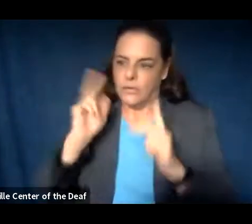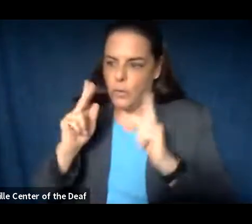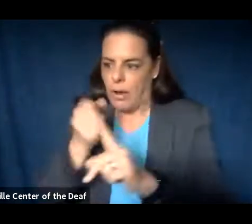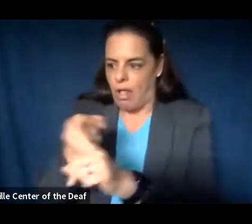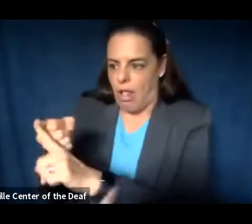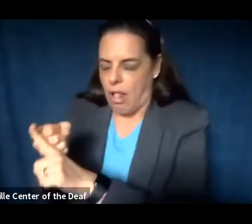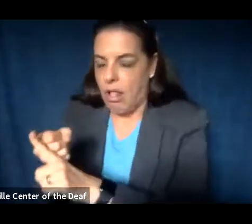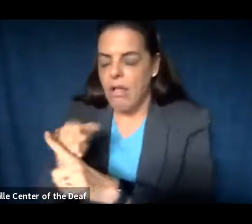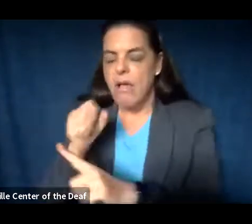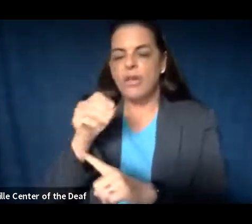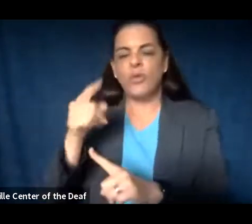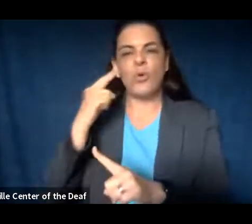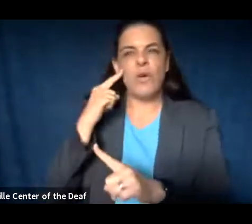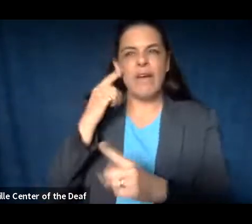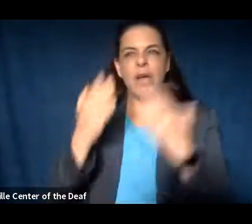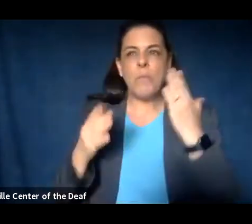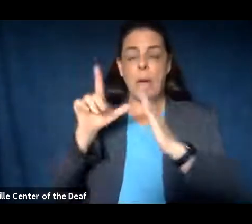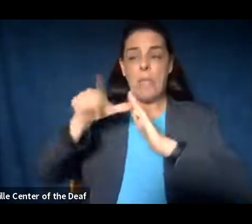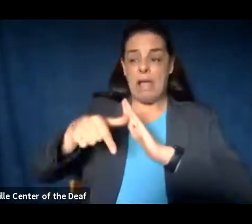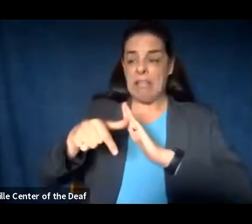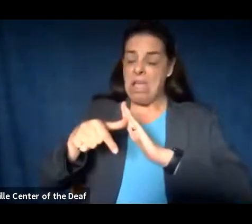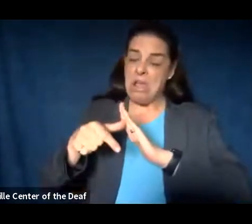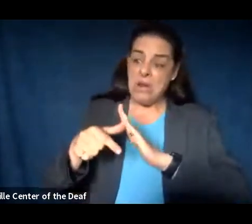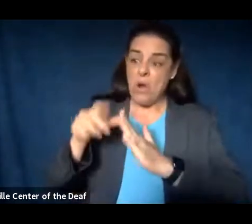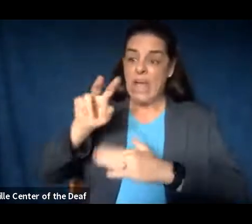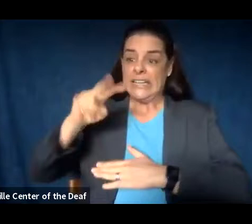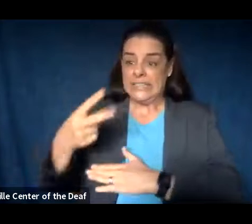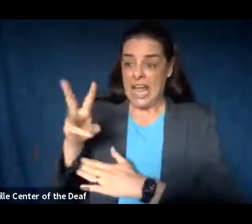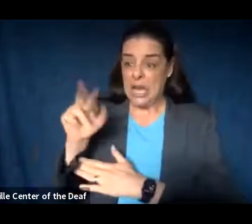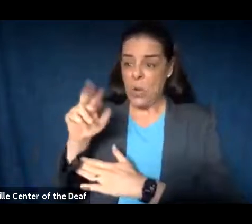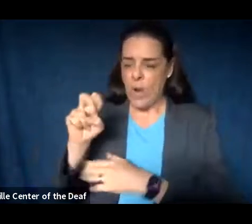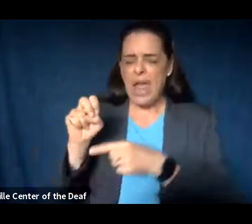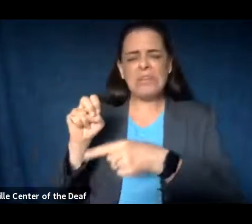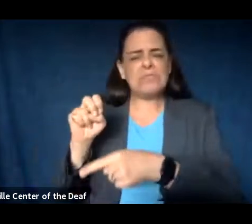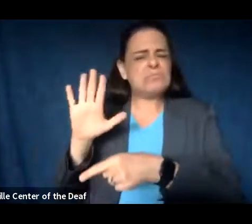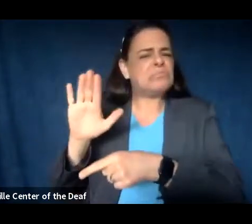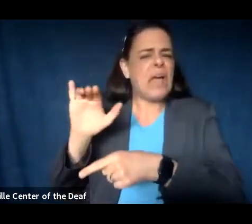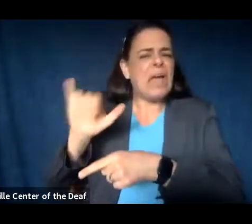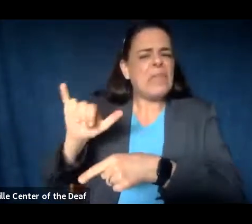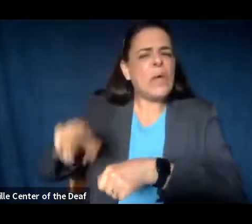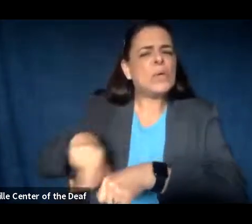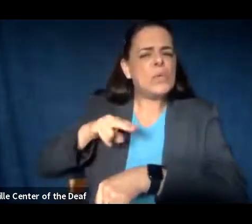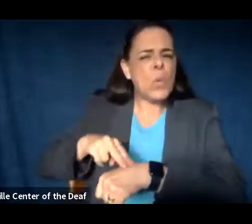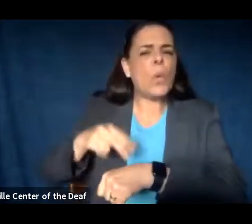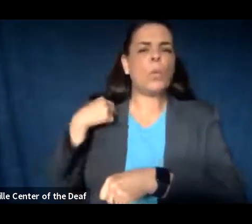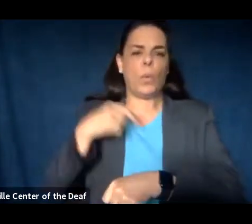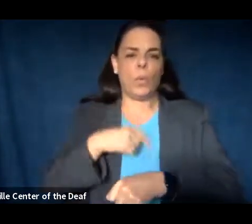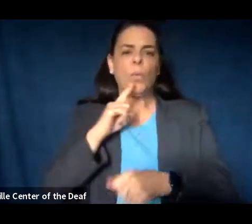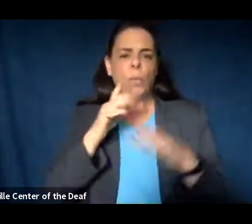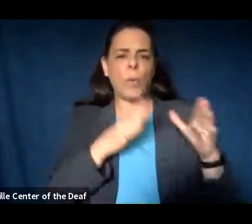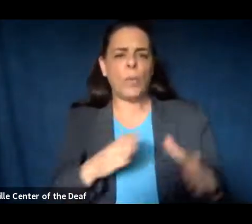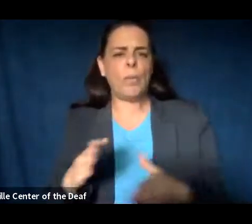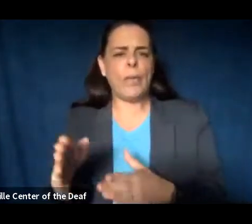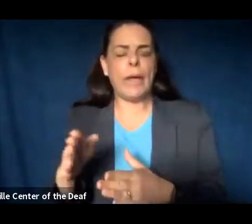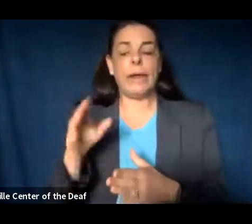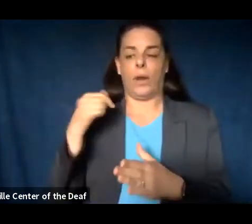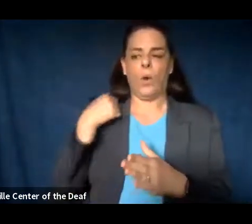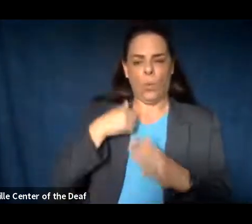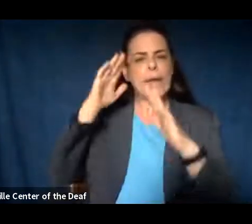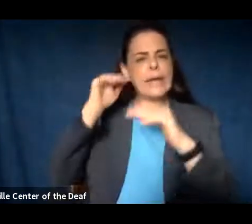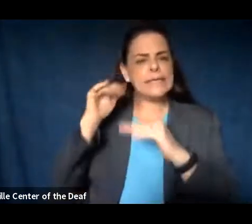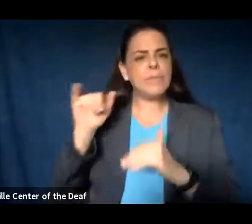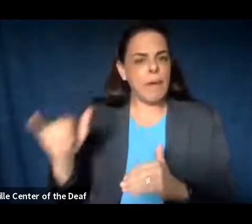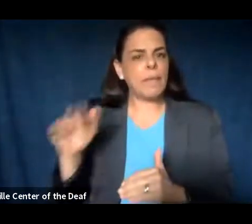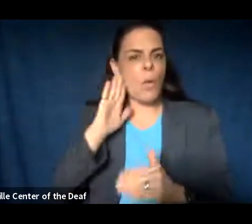another wave at some point later on is not unexpected. We absolutely are planning for that and considering that as we